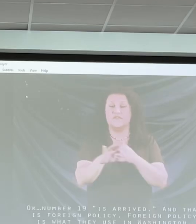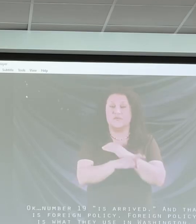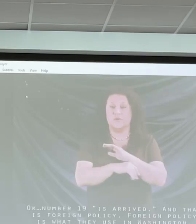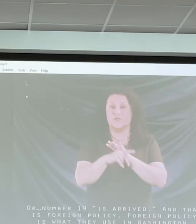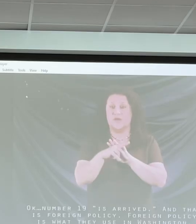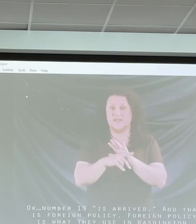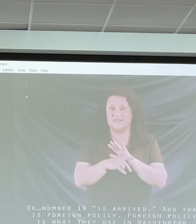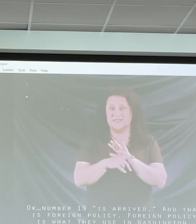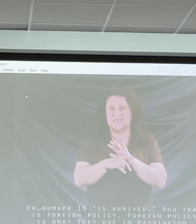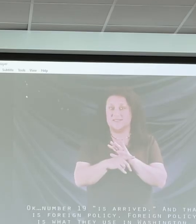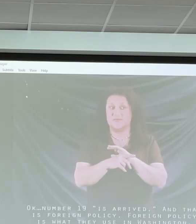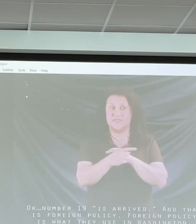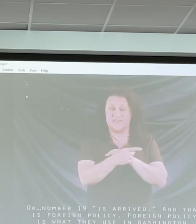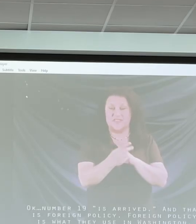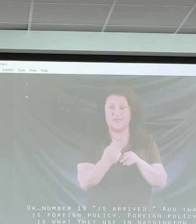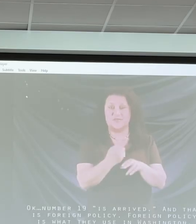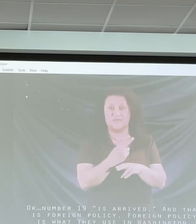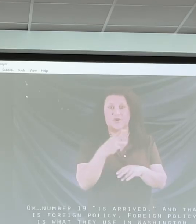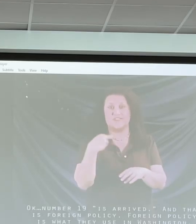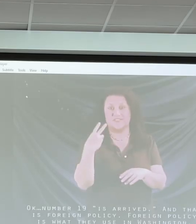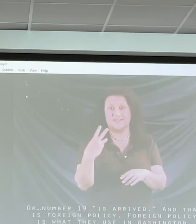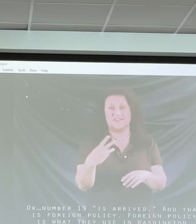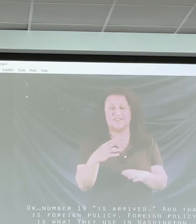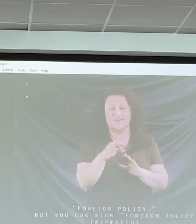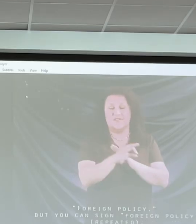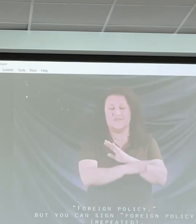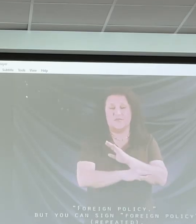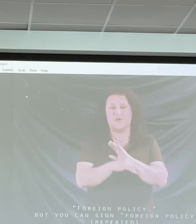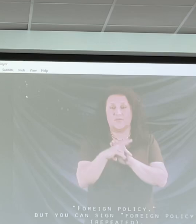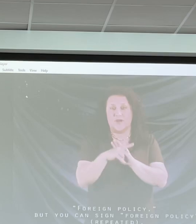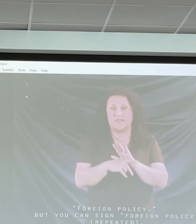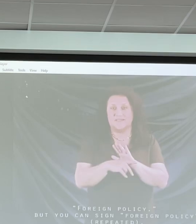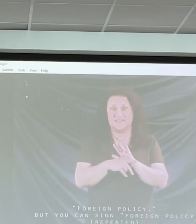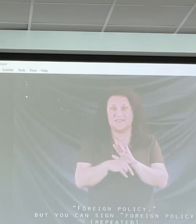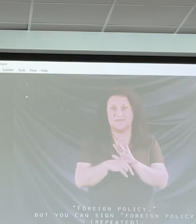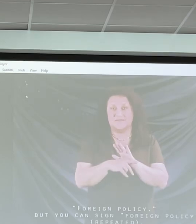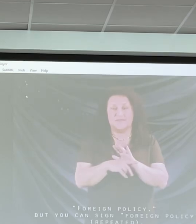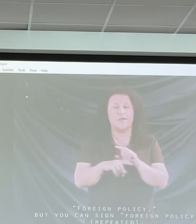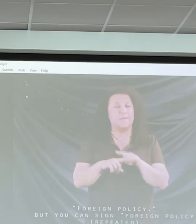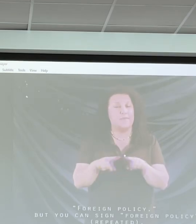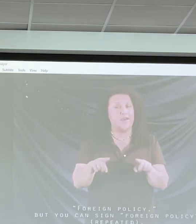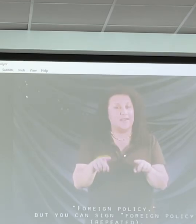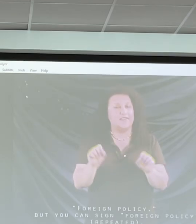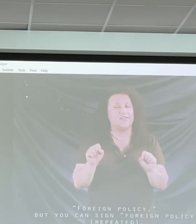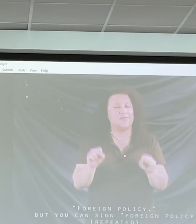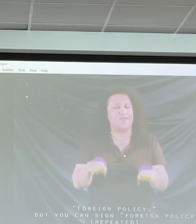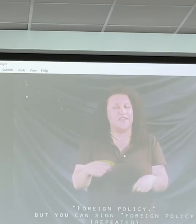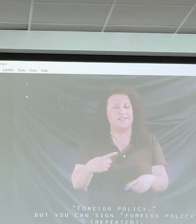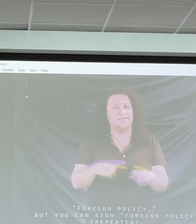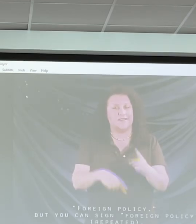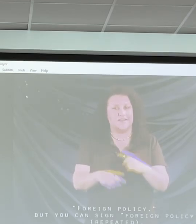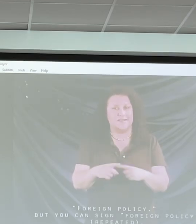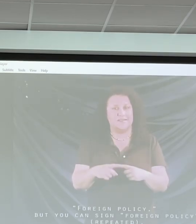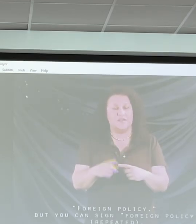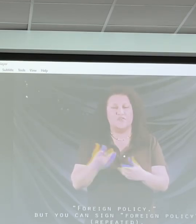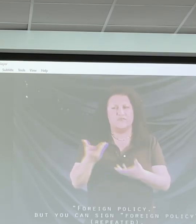Foreign policy is what they use in Washington. Foreign policy. But you can sign